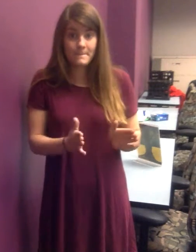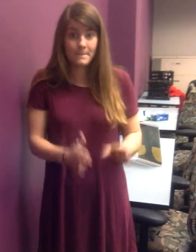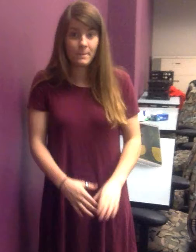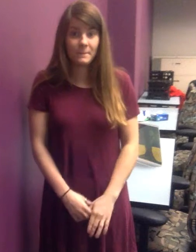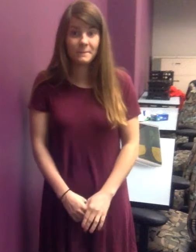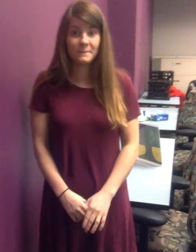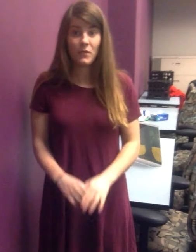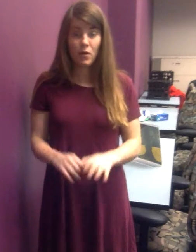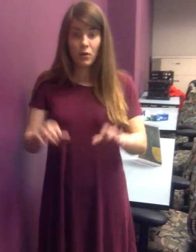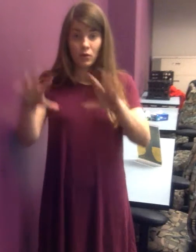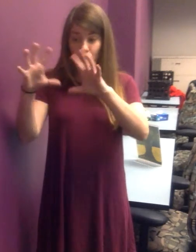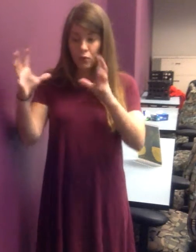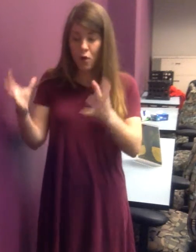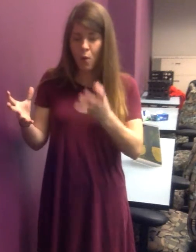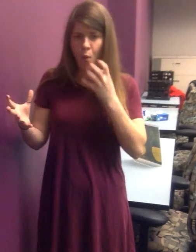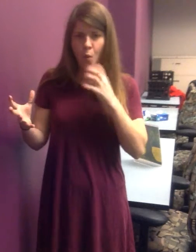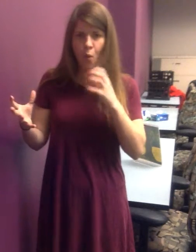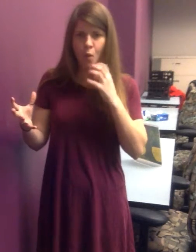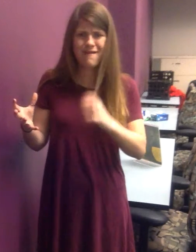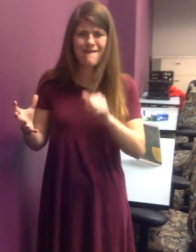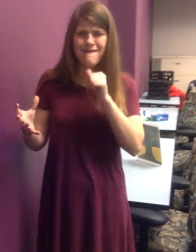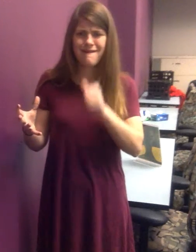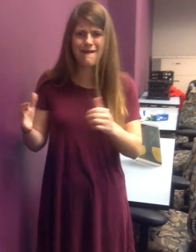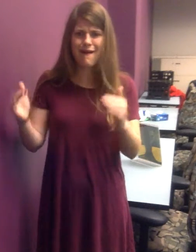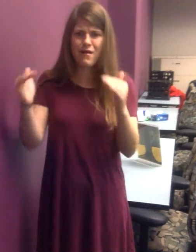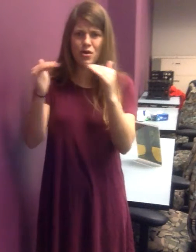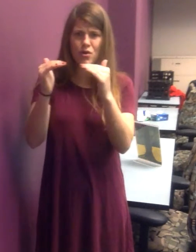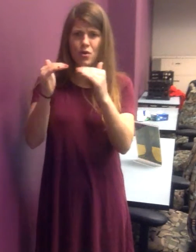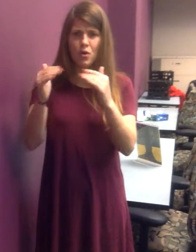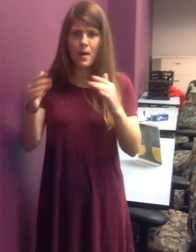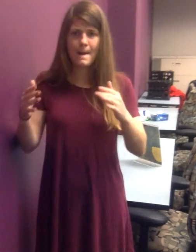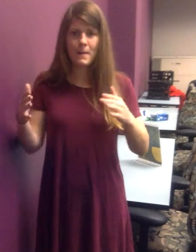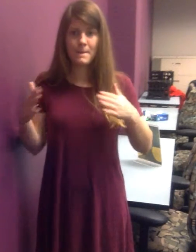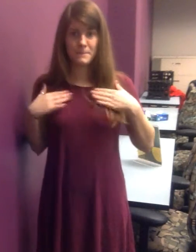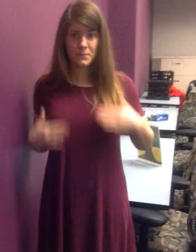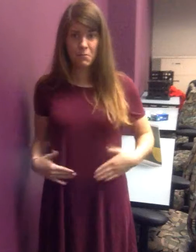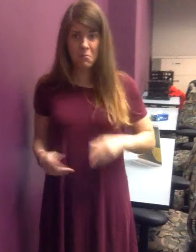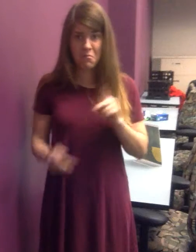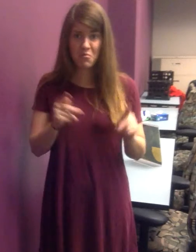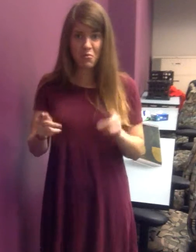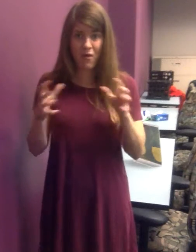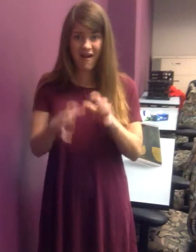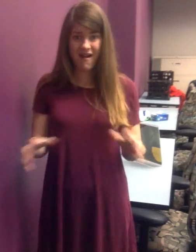human activity is mostly the cause. Went over it. It is the definitive report on global warming, and it's frightening.